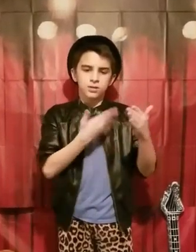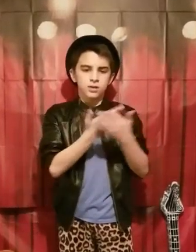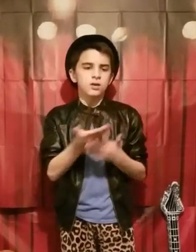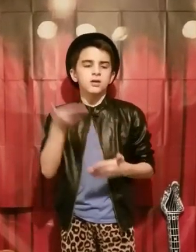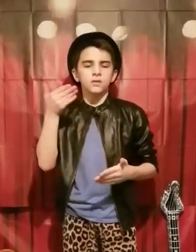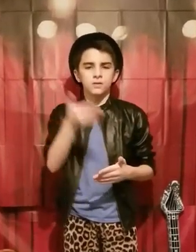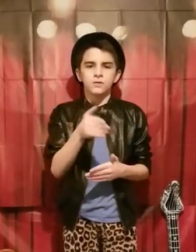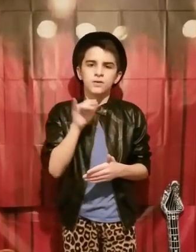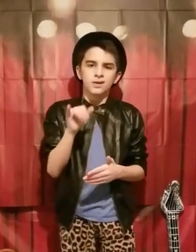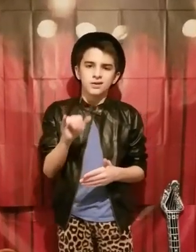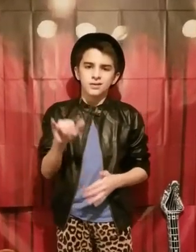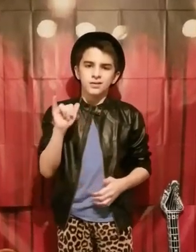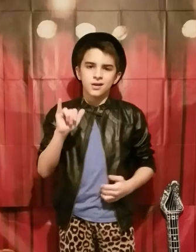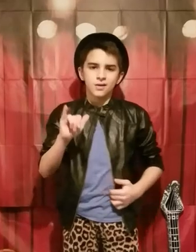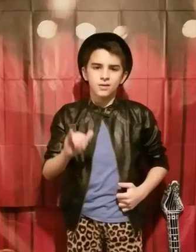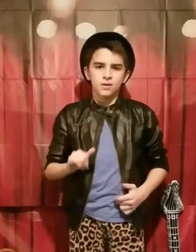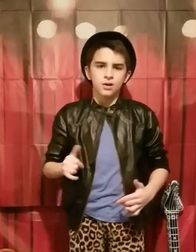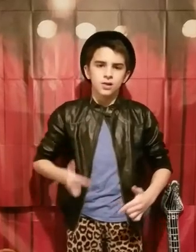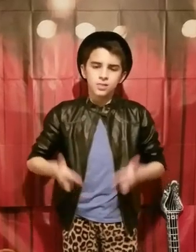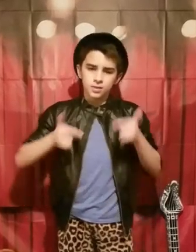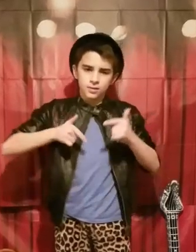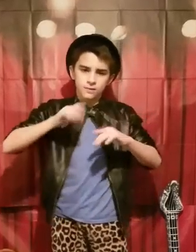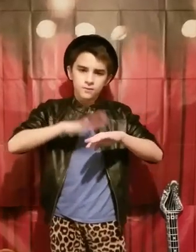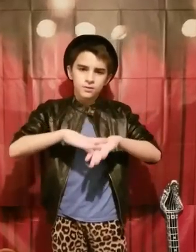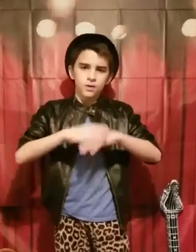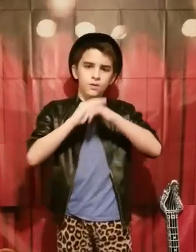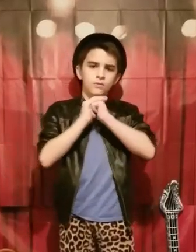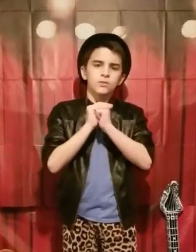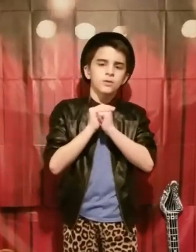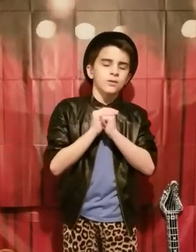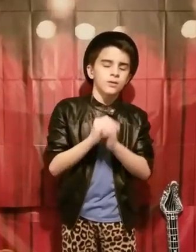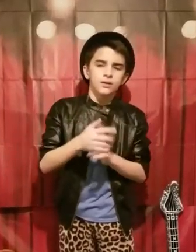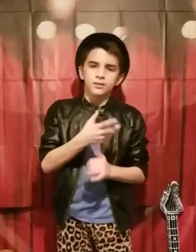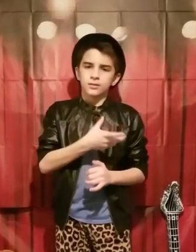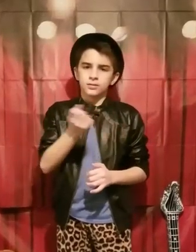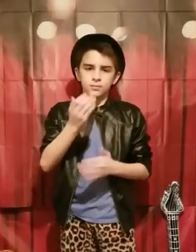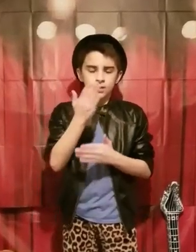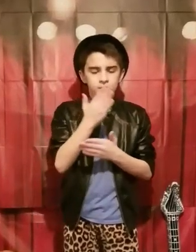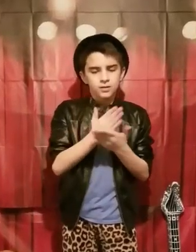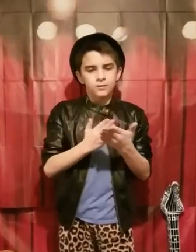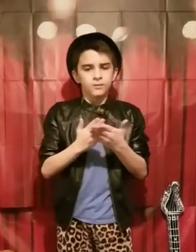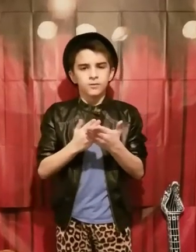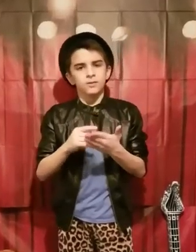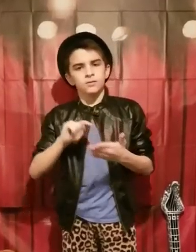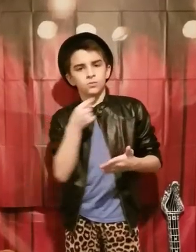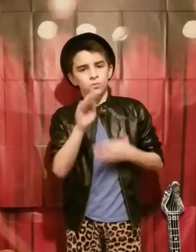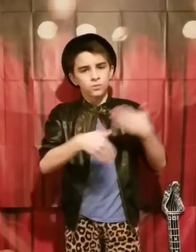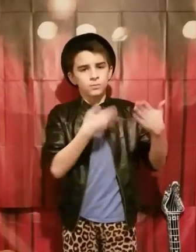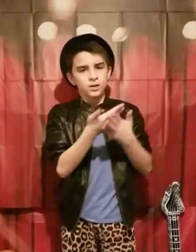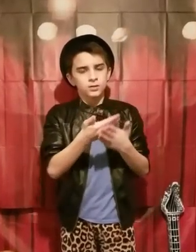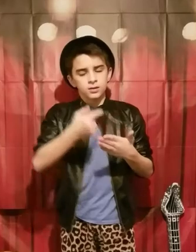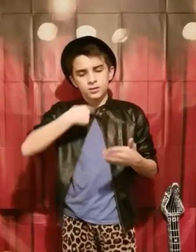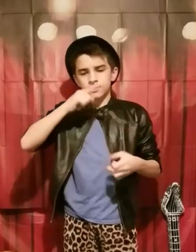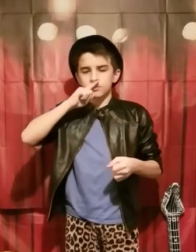on the left in my head. Everything in my